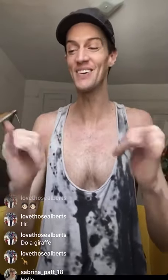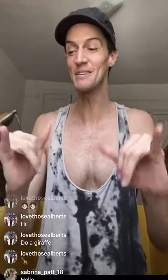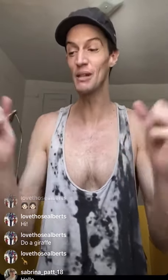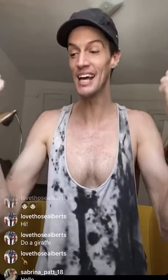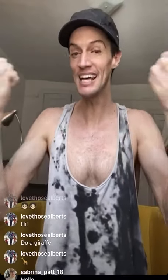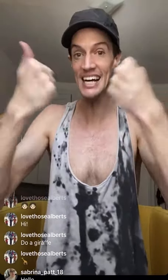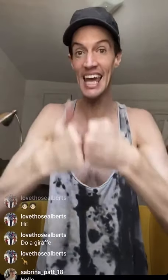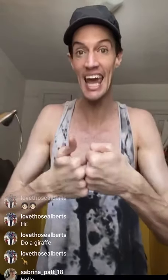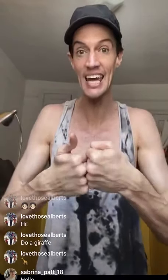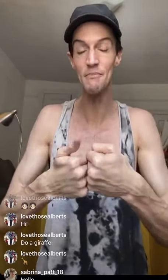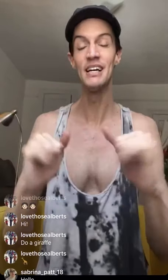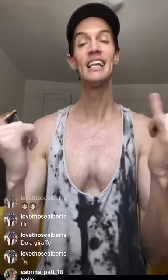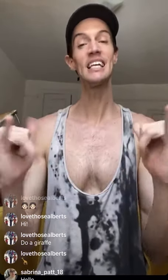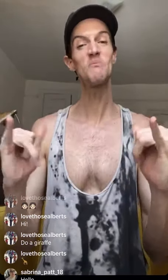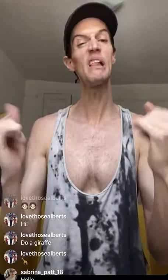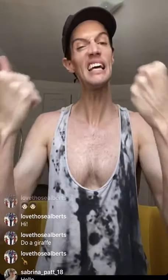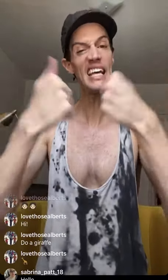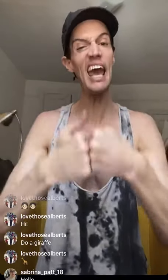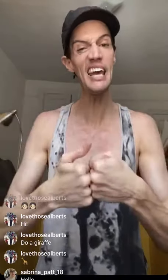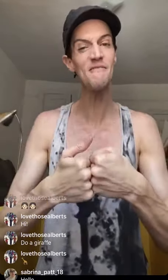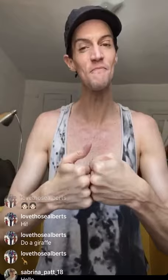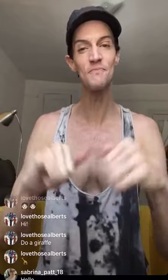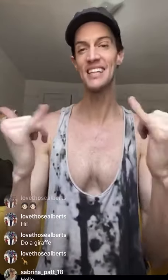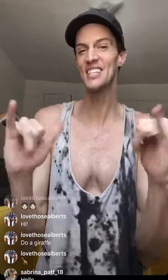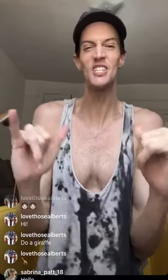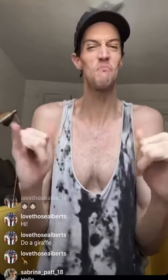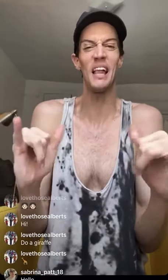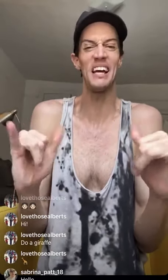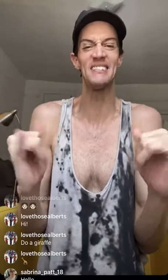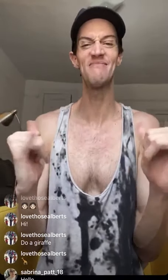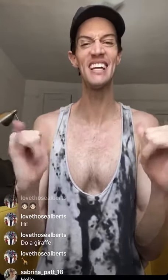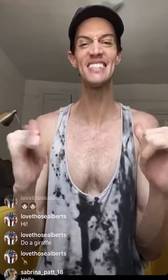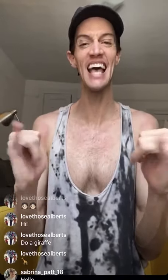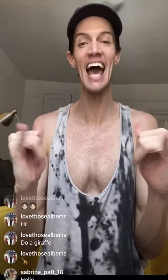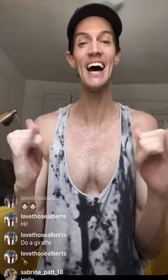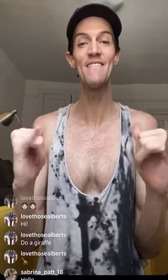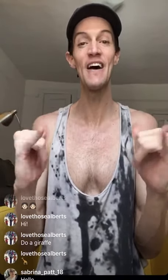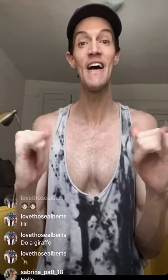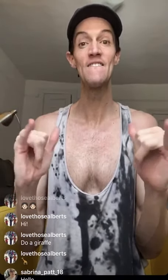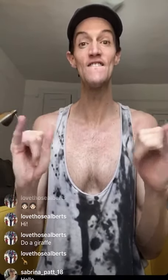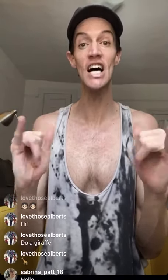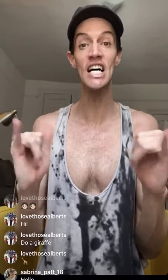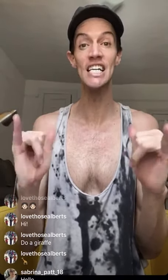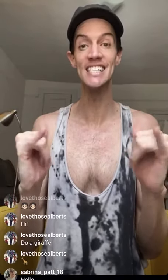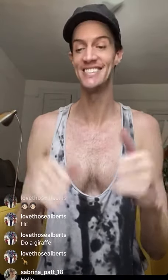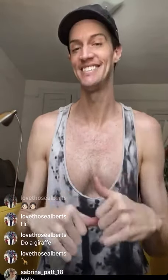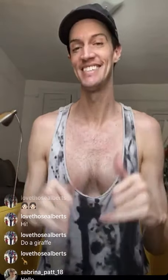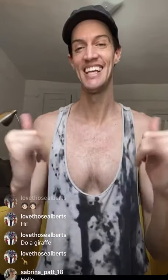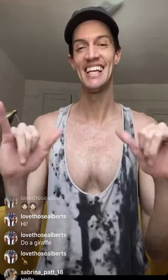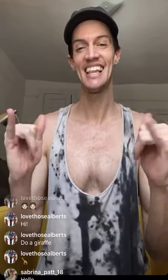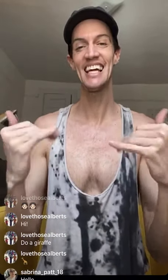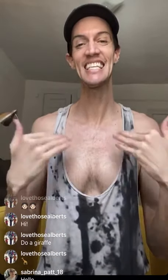we're gonna play a game. Let's play a game. Let's just play. Let's have fun. Let's